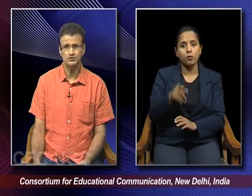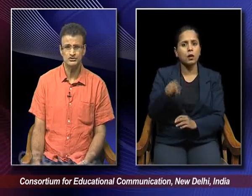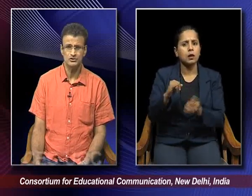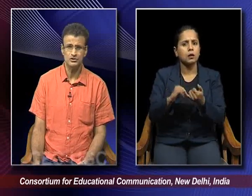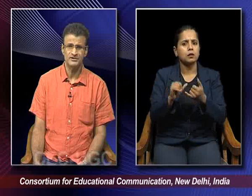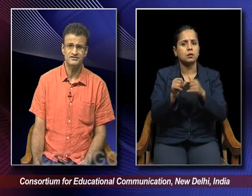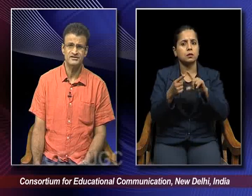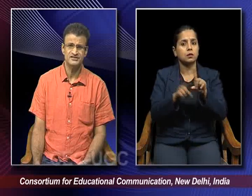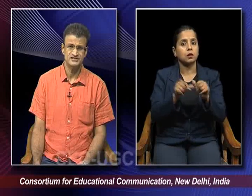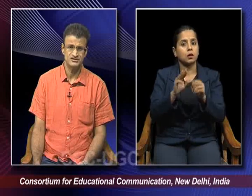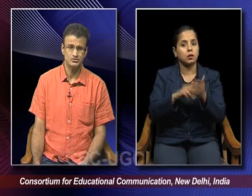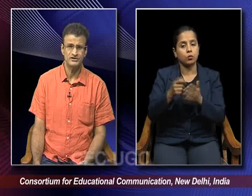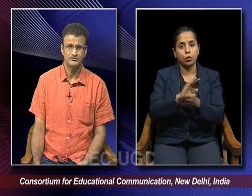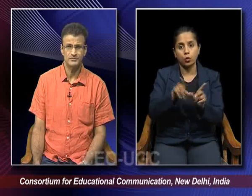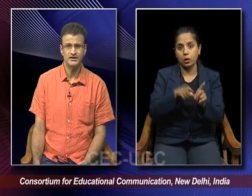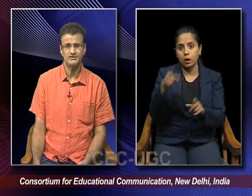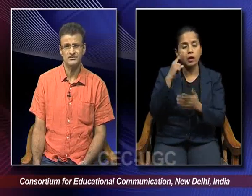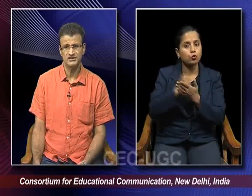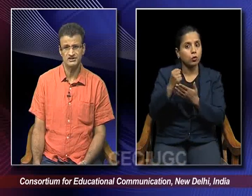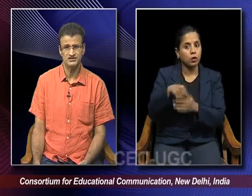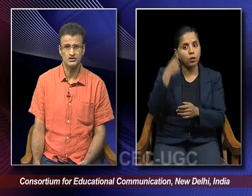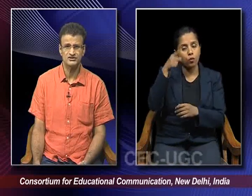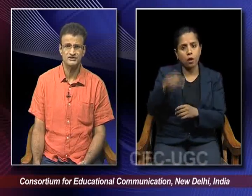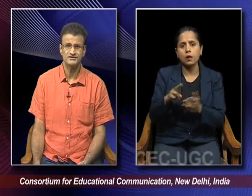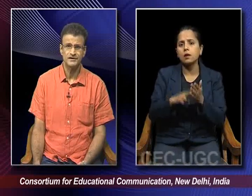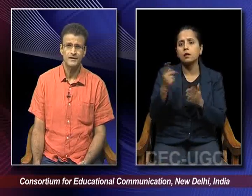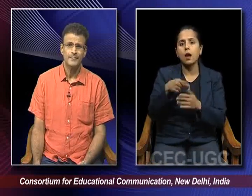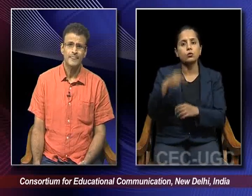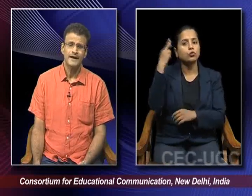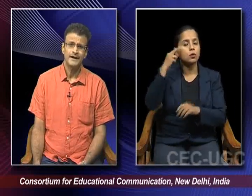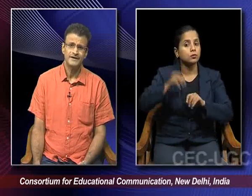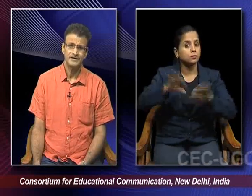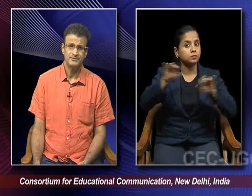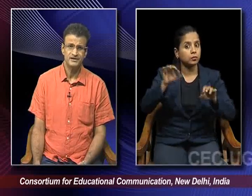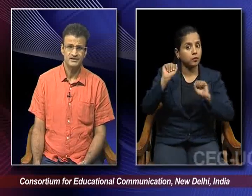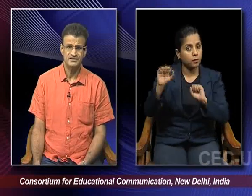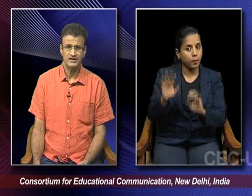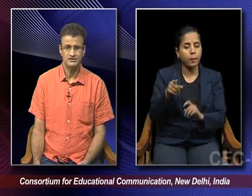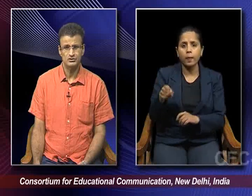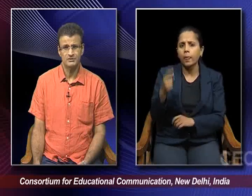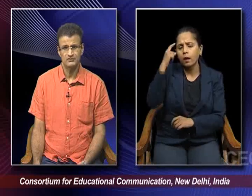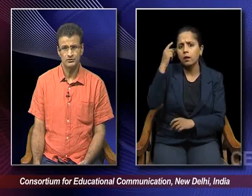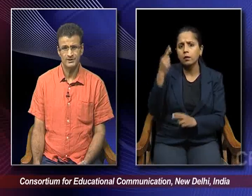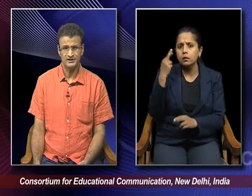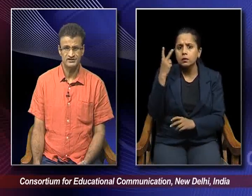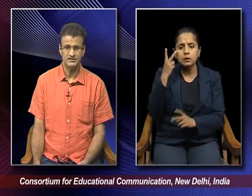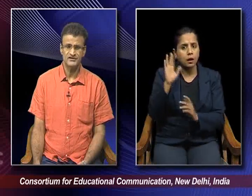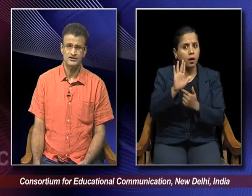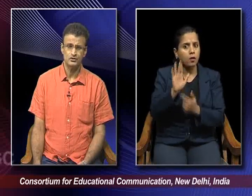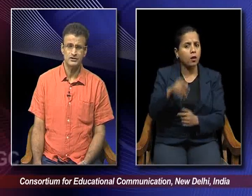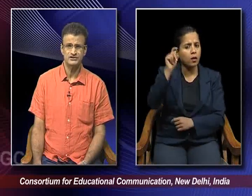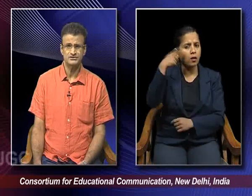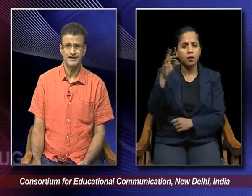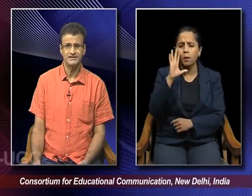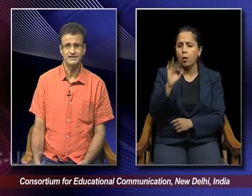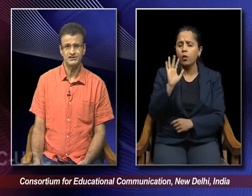to use the documentaries as an instrument of propaganda for the nationalist causes, and he predicted that cinema would play a significant role